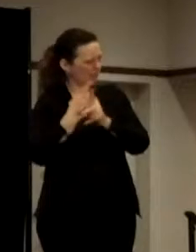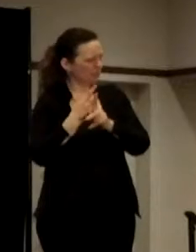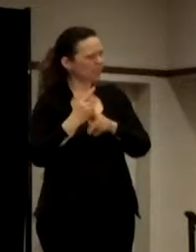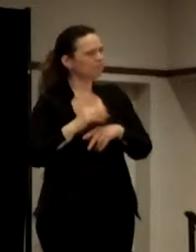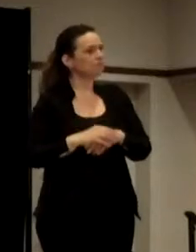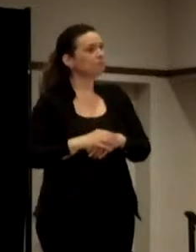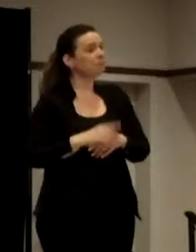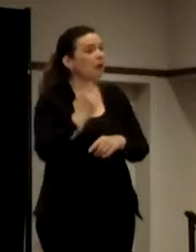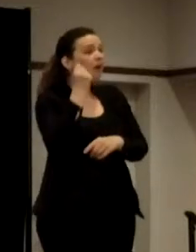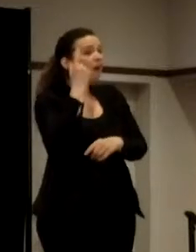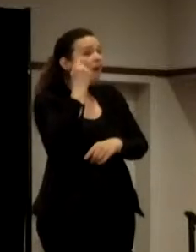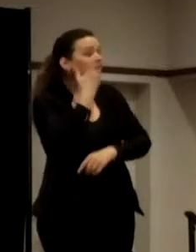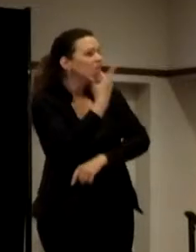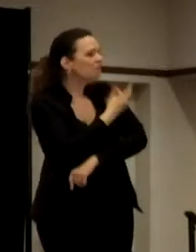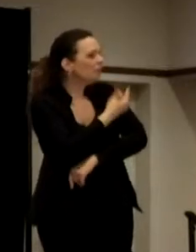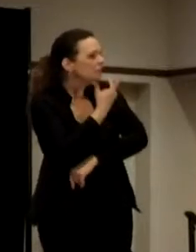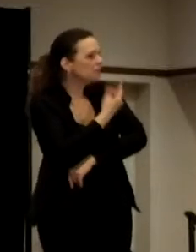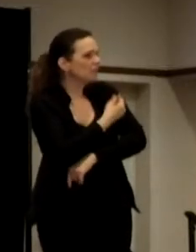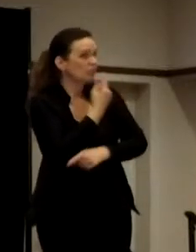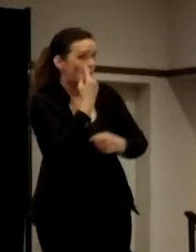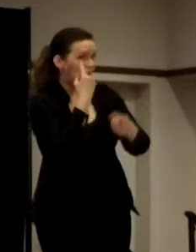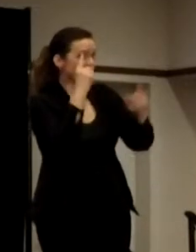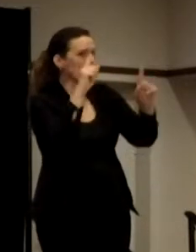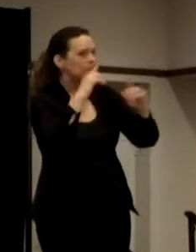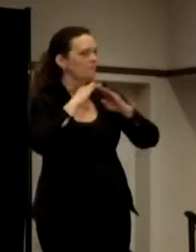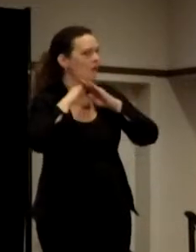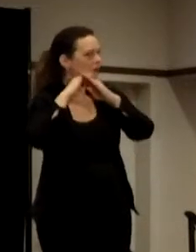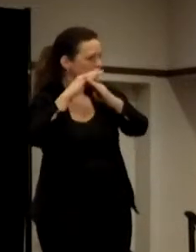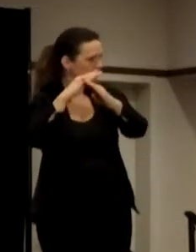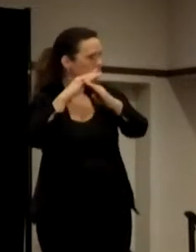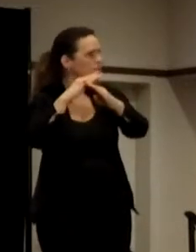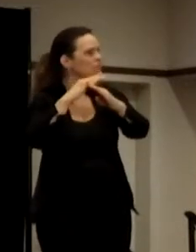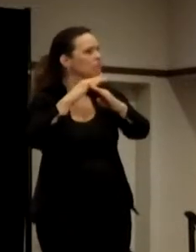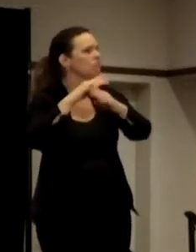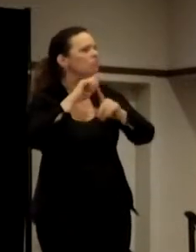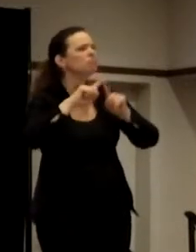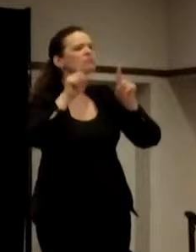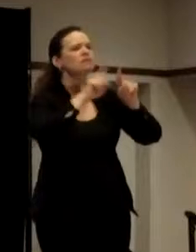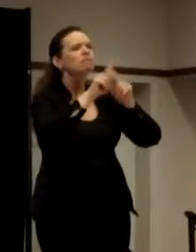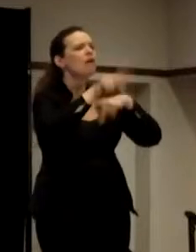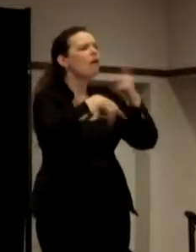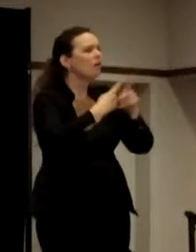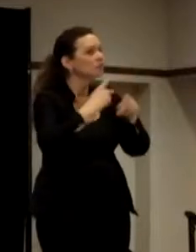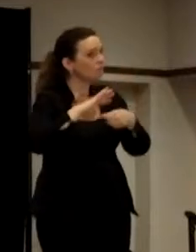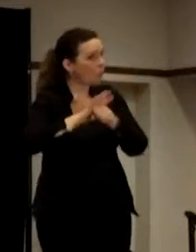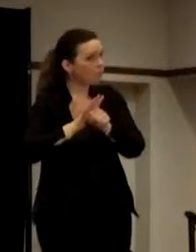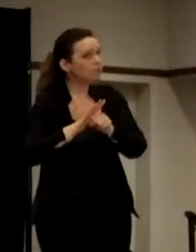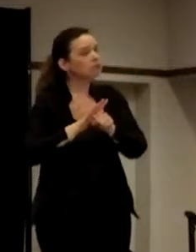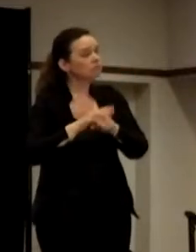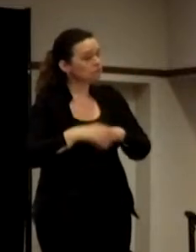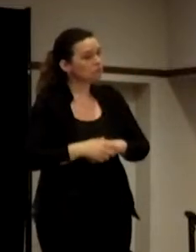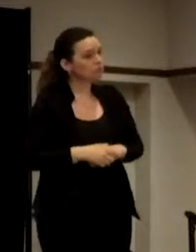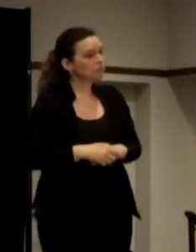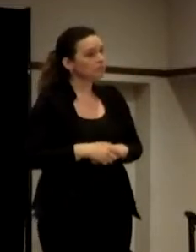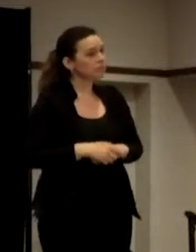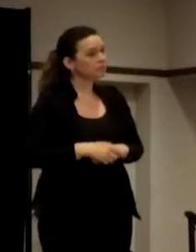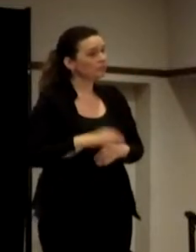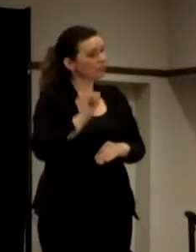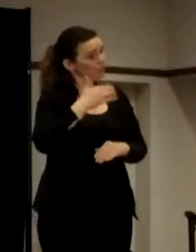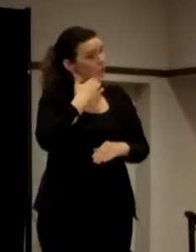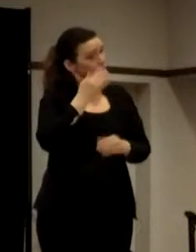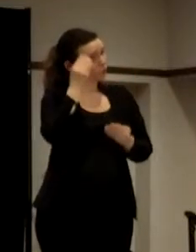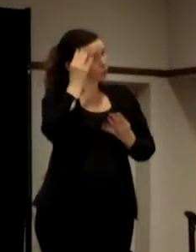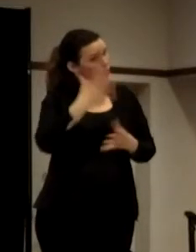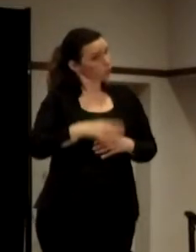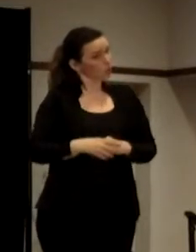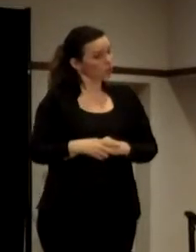been approved seem to be very effective against the various variants, and that's really positive. And I think that's kind of why